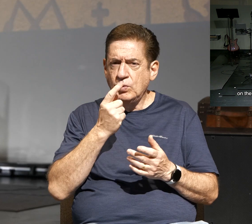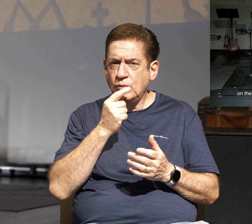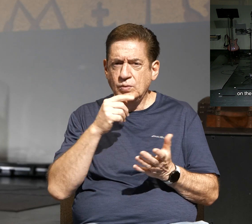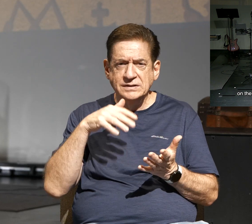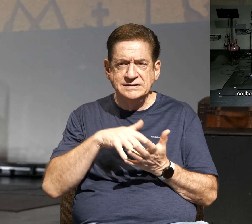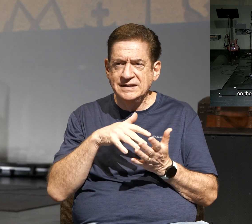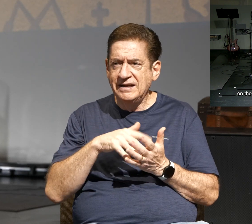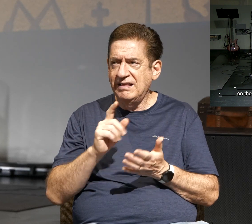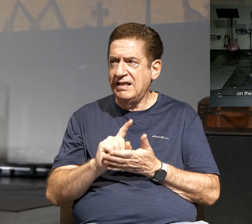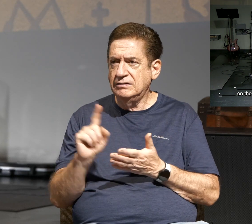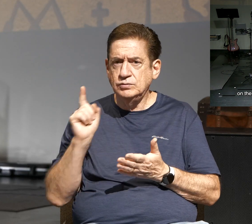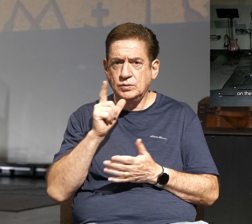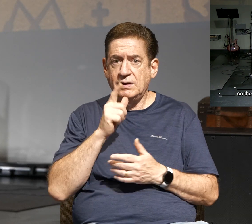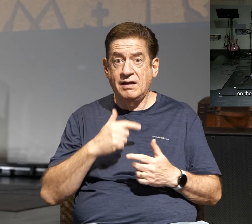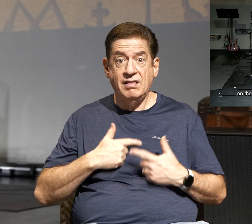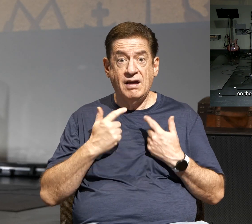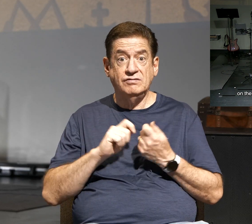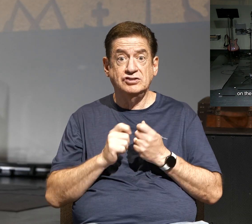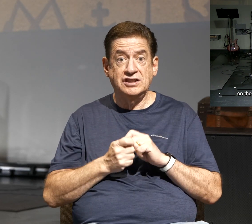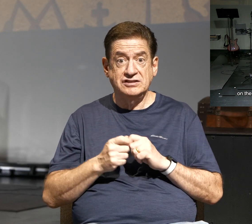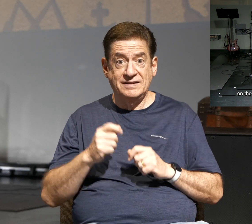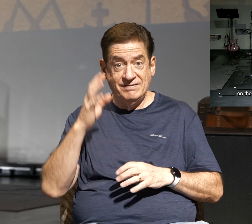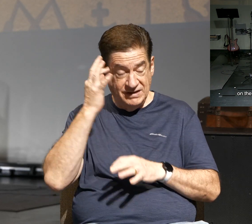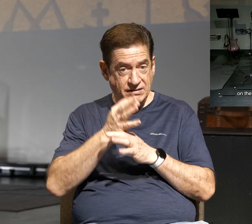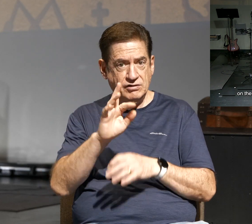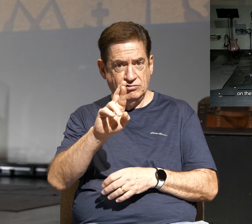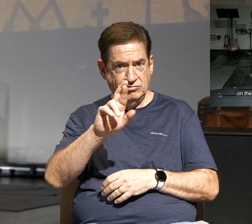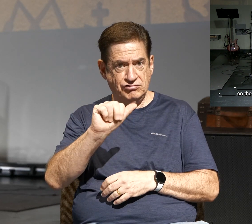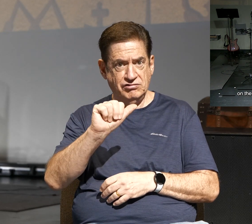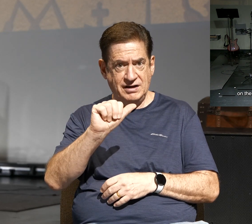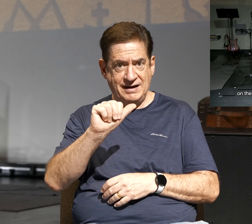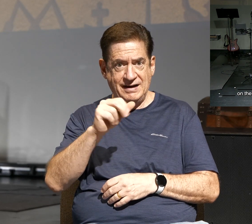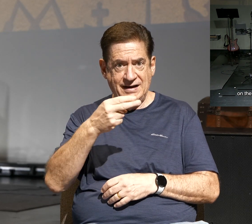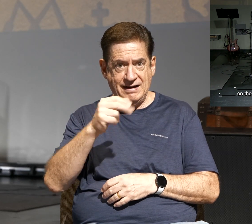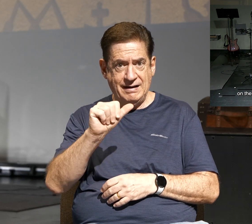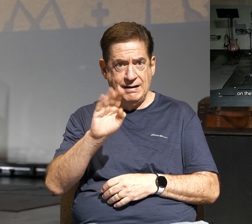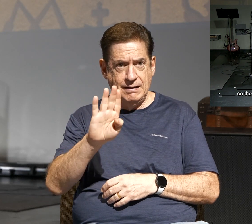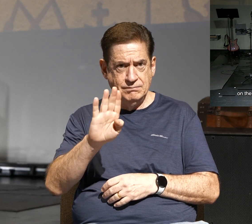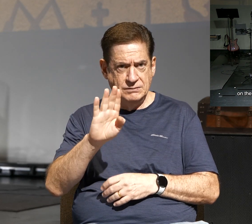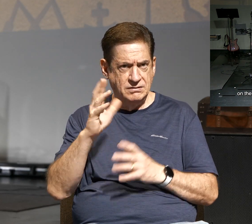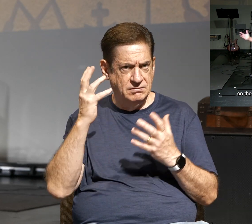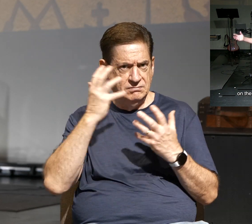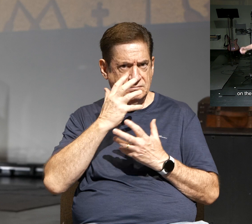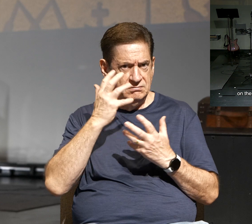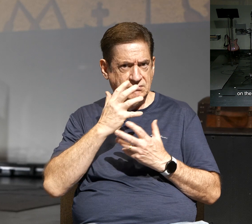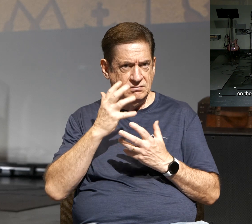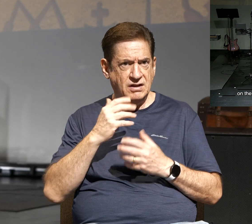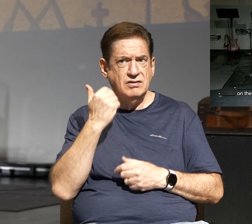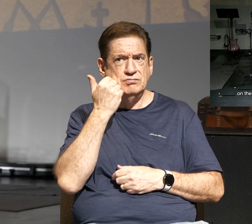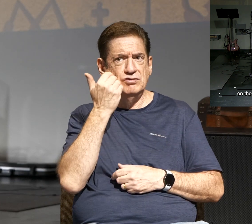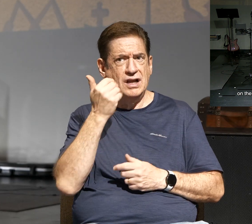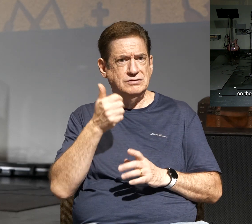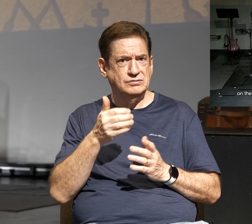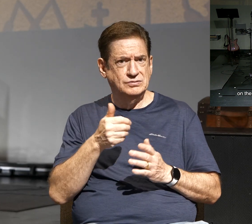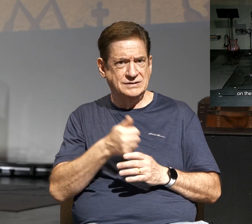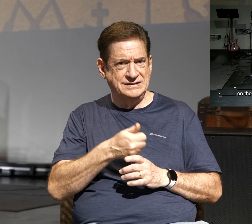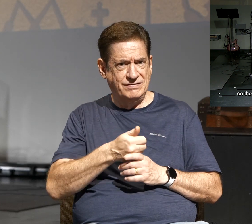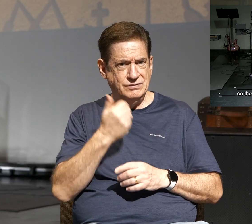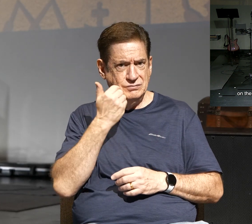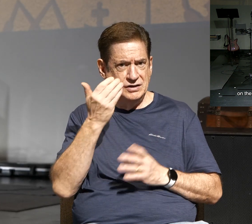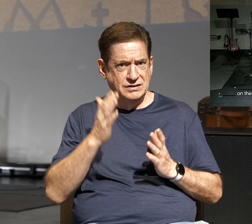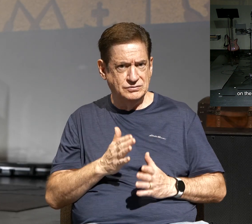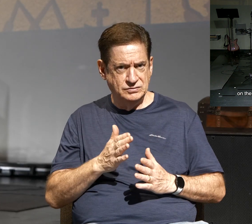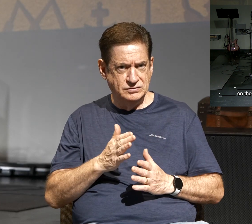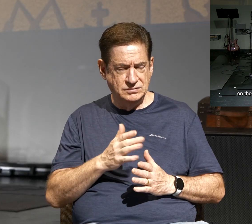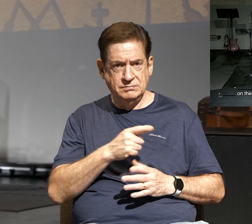that had life-changing faith? Anybody? Rahab. Phenomenal story. Rahab the prostitute had